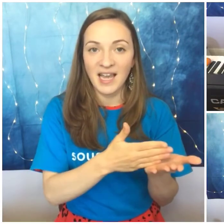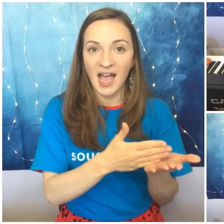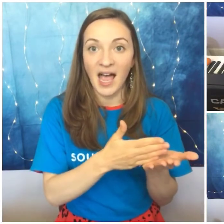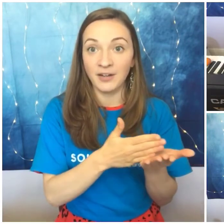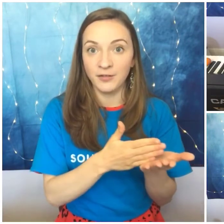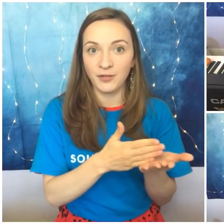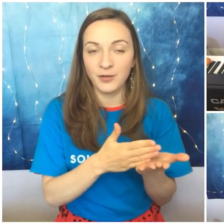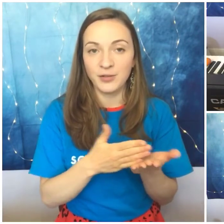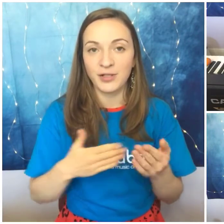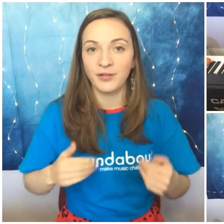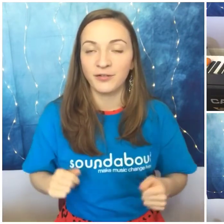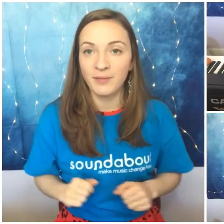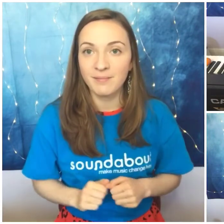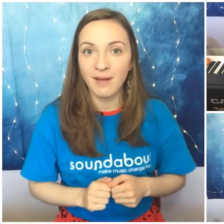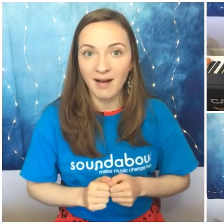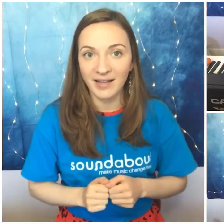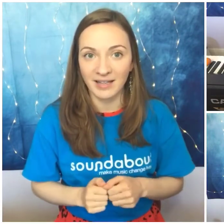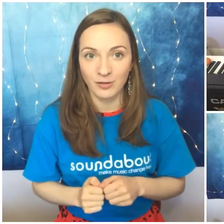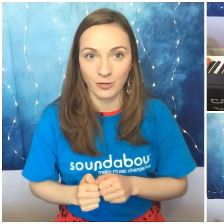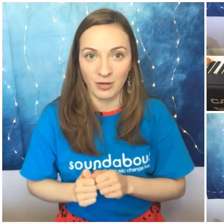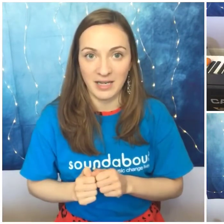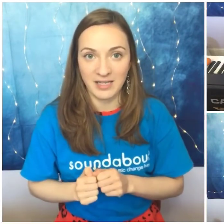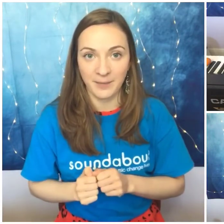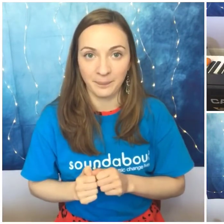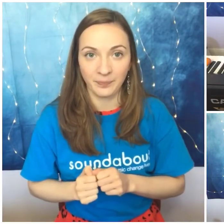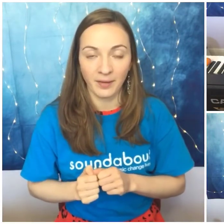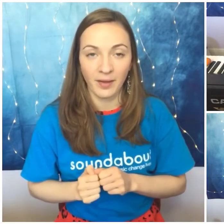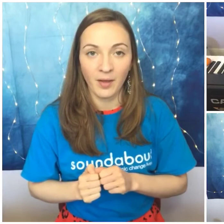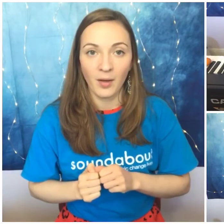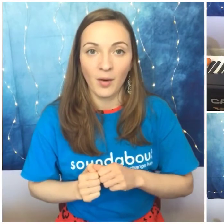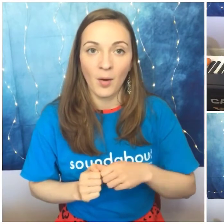bread and fruit from Market Street,